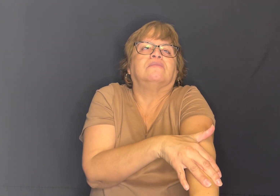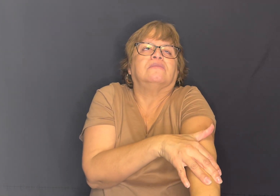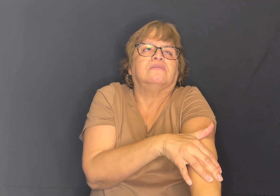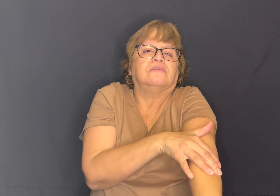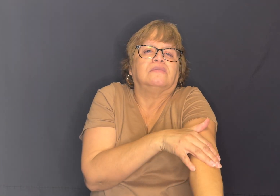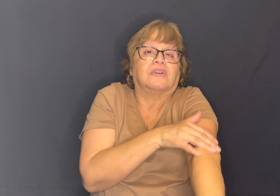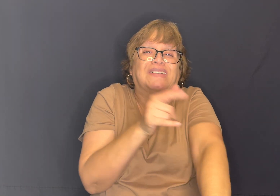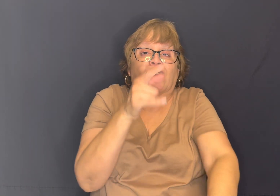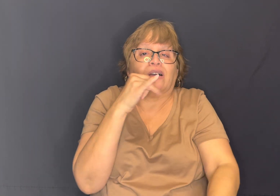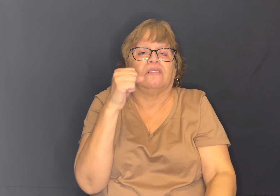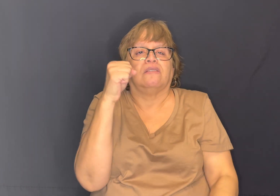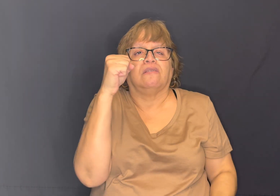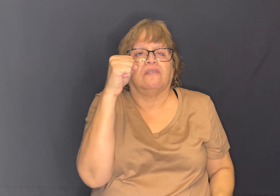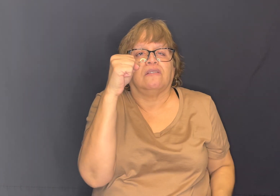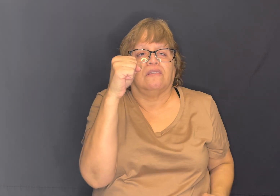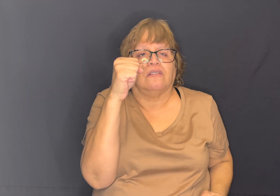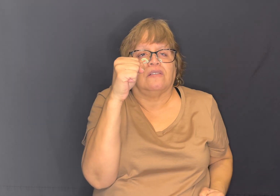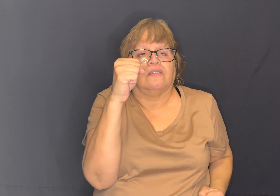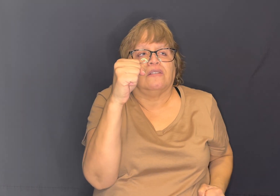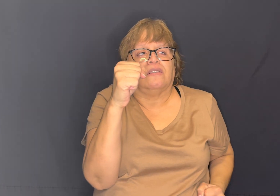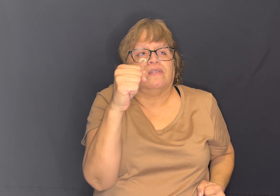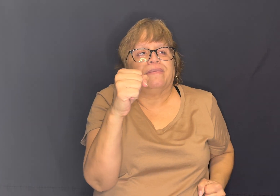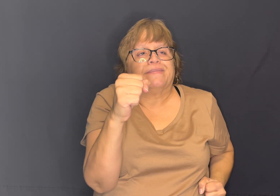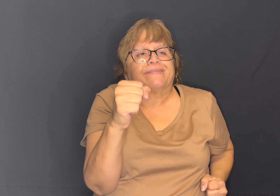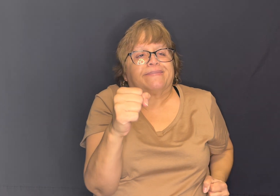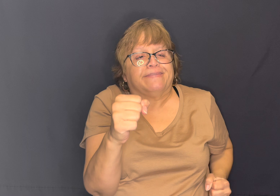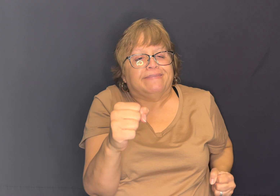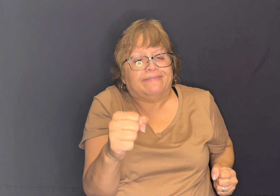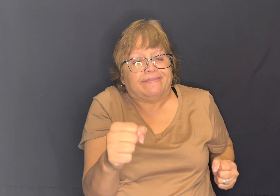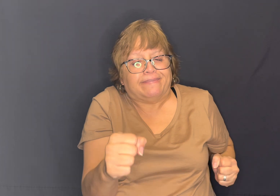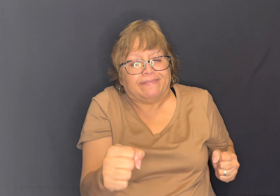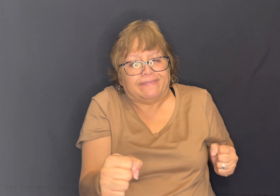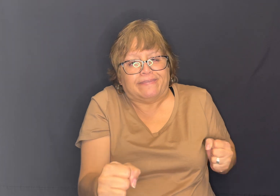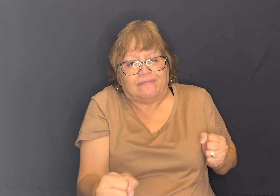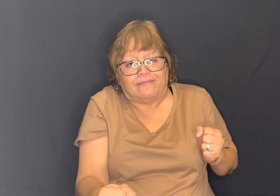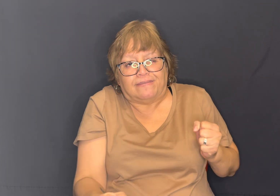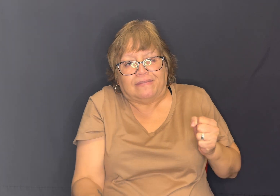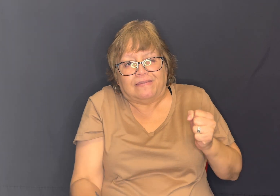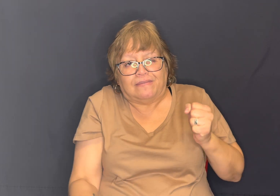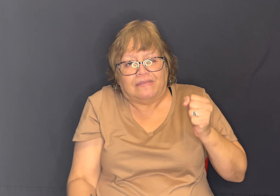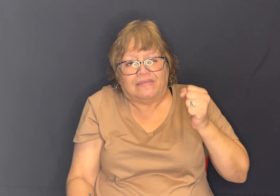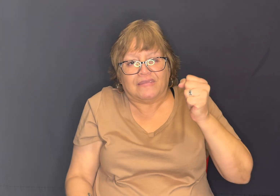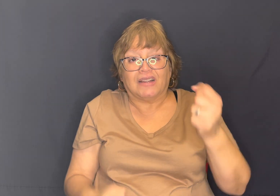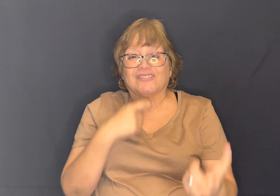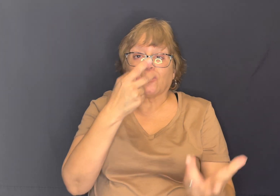Oh, it's so slow. Okay, and here's somebody running at a snail's pace.